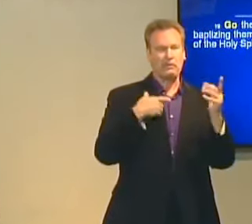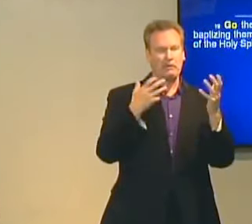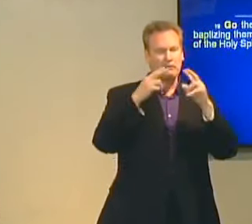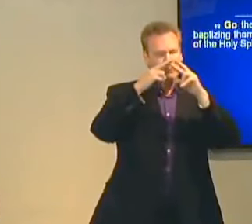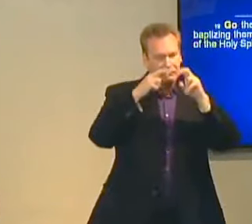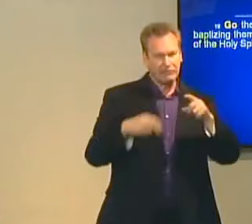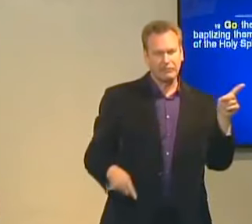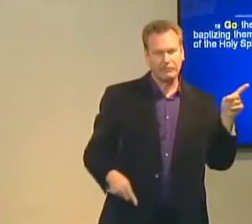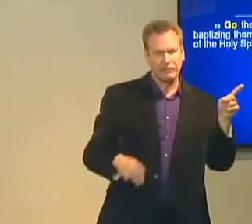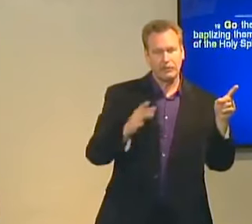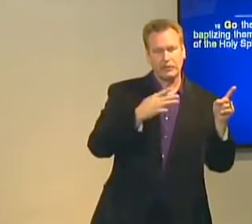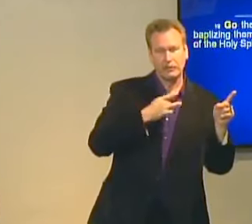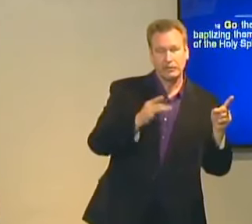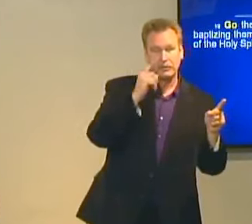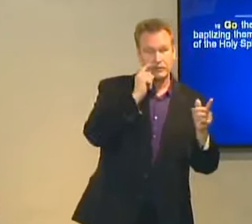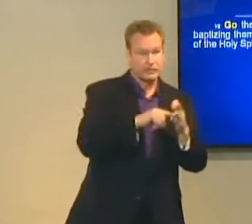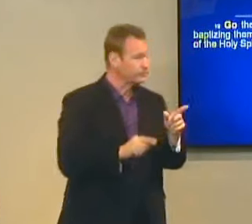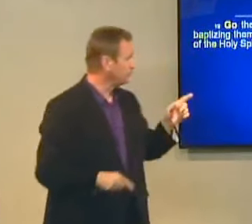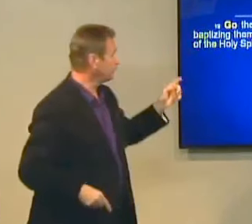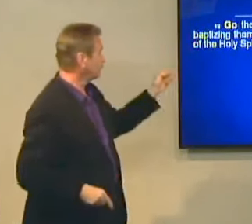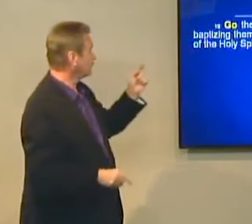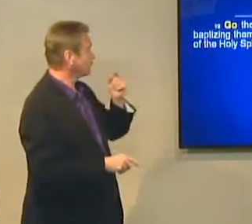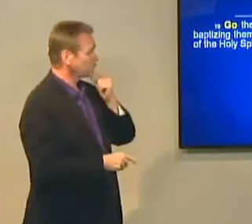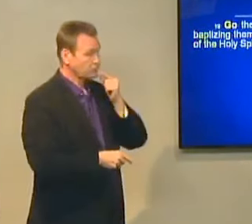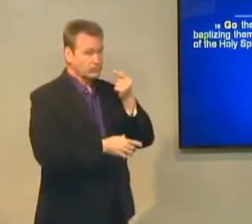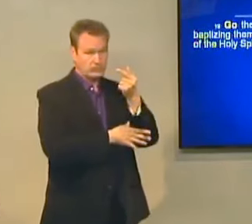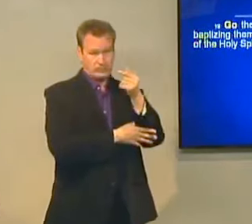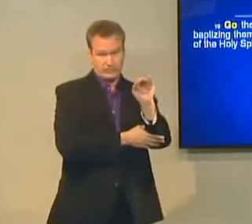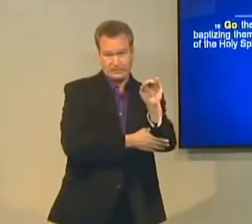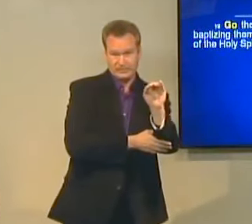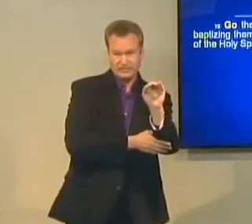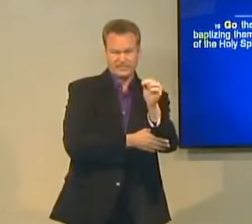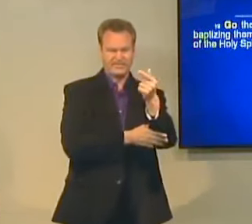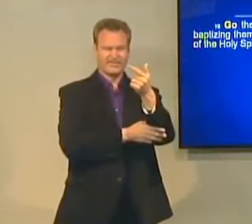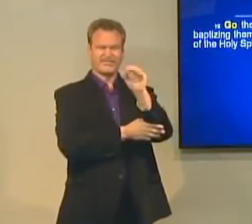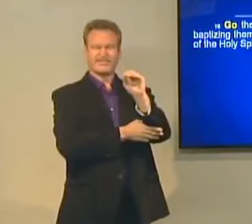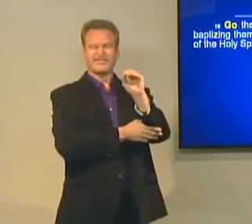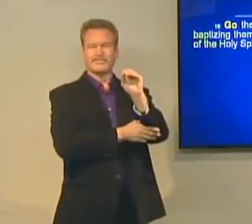and we may encourage that but I am going to go into this a little more in depth today Jesus said go